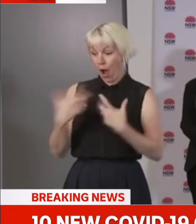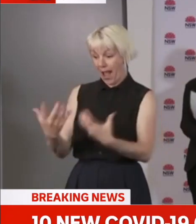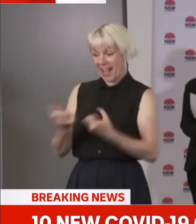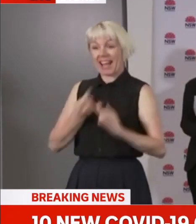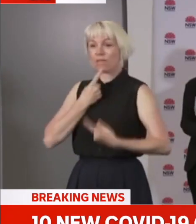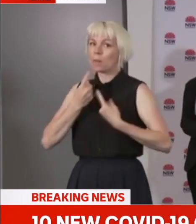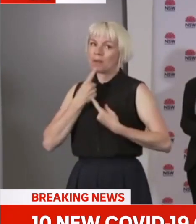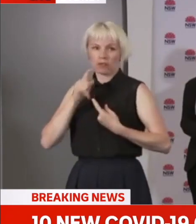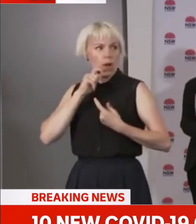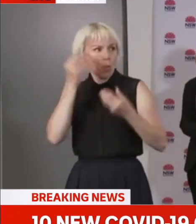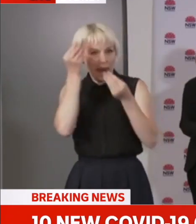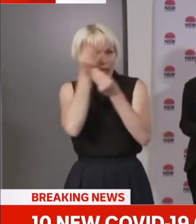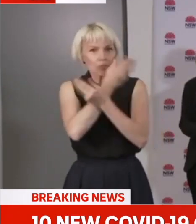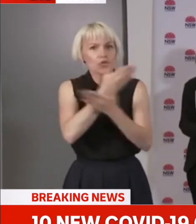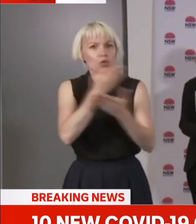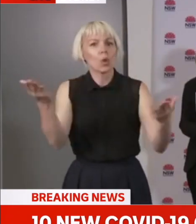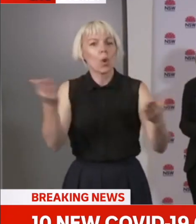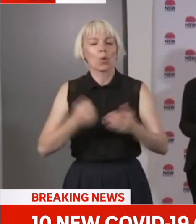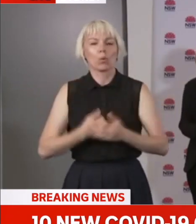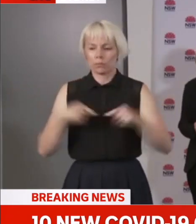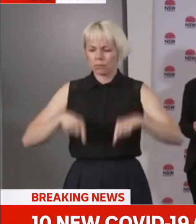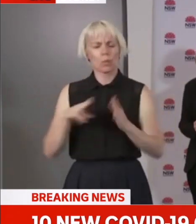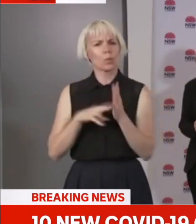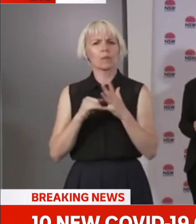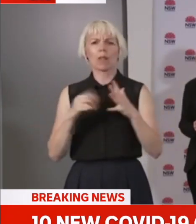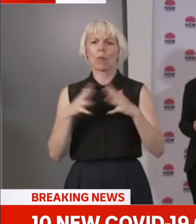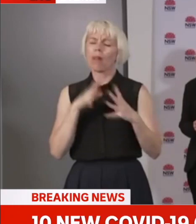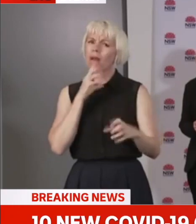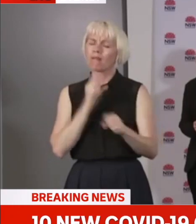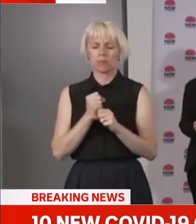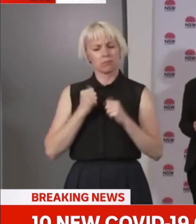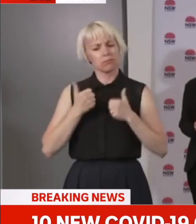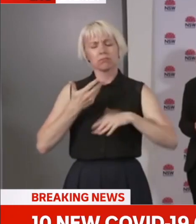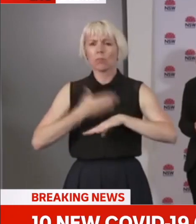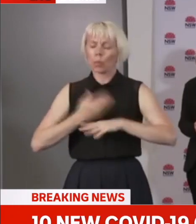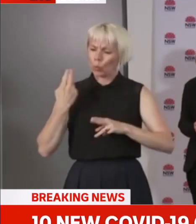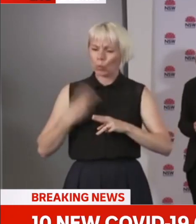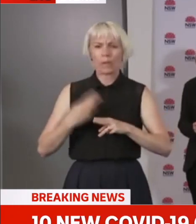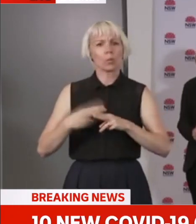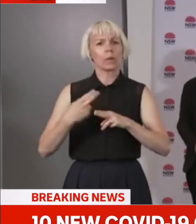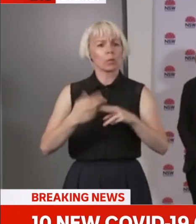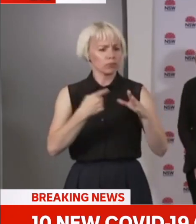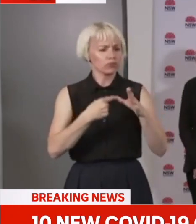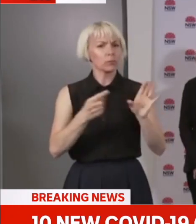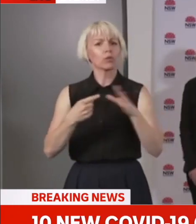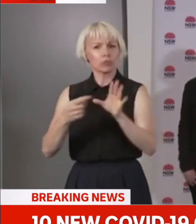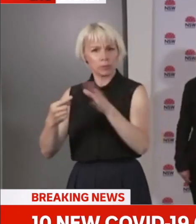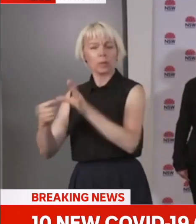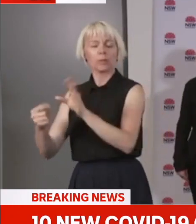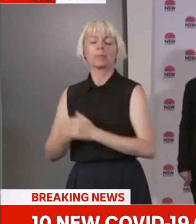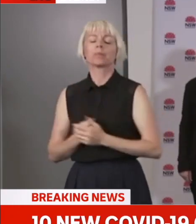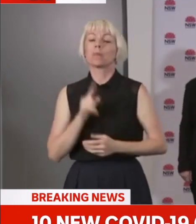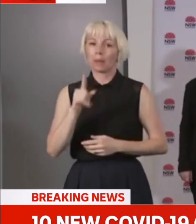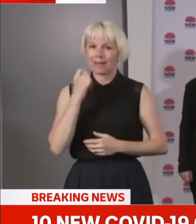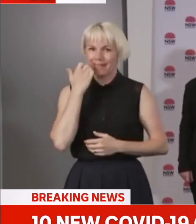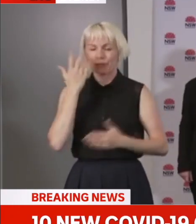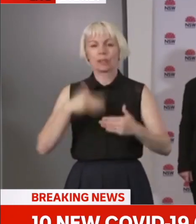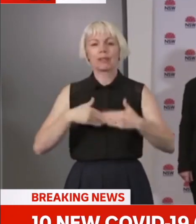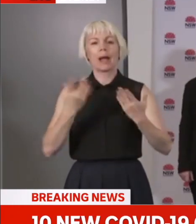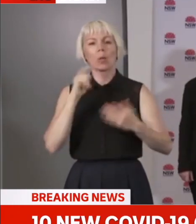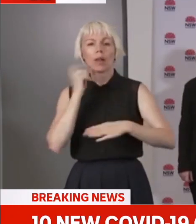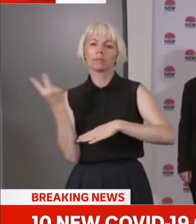because that's what's allowed us to respond quickly. But just for consistency's sake, around the numbers, we'll provide a daily update at 11 a.m.